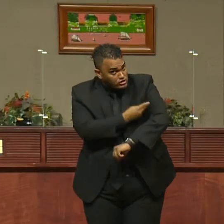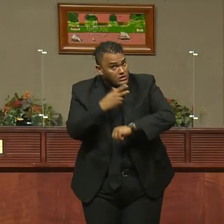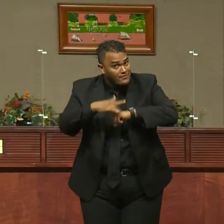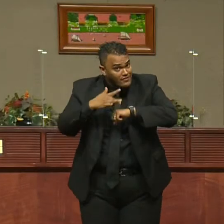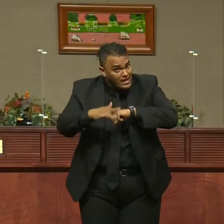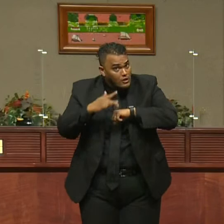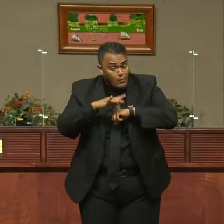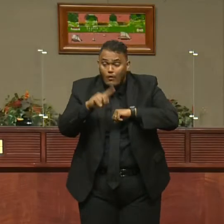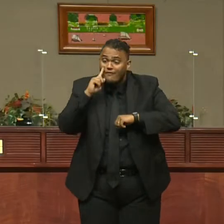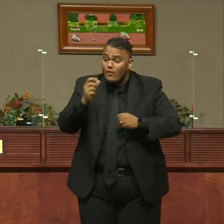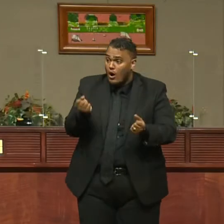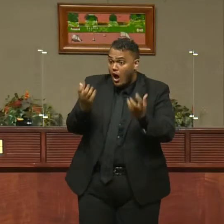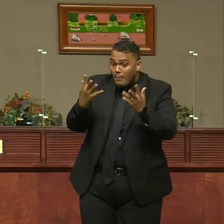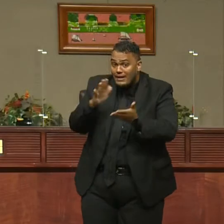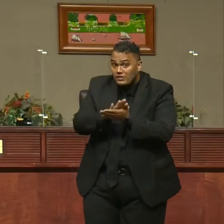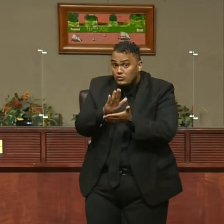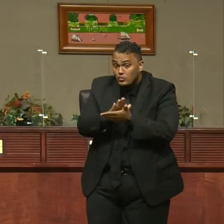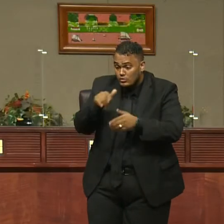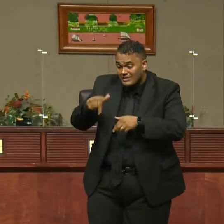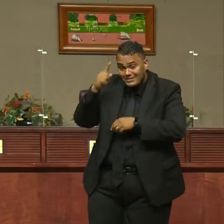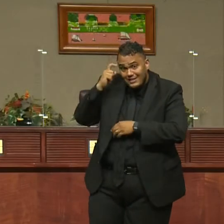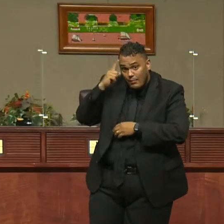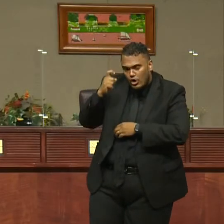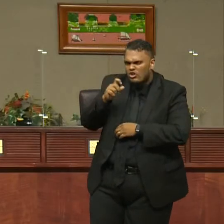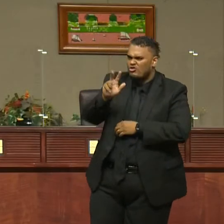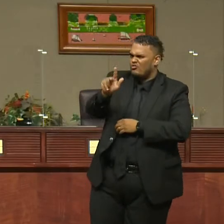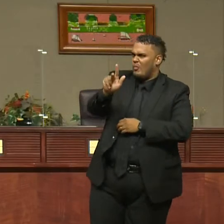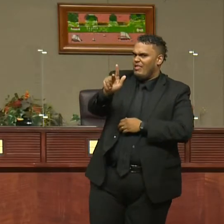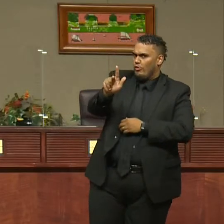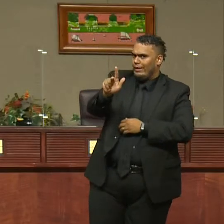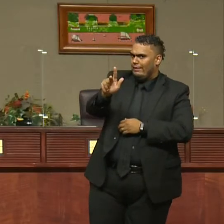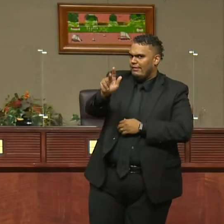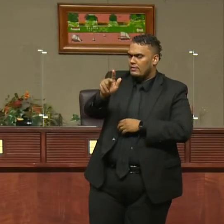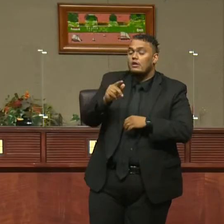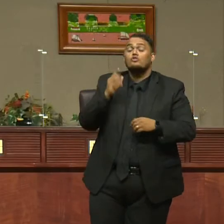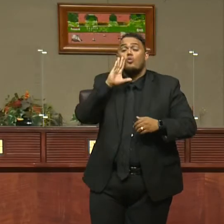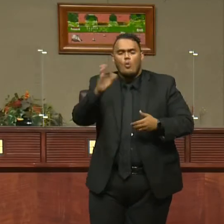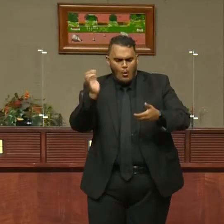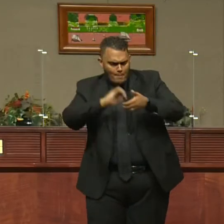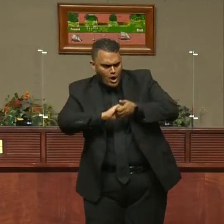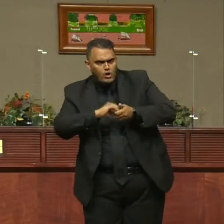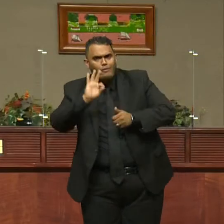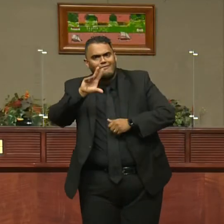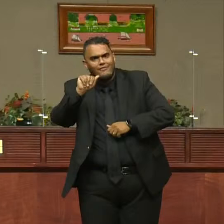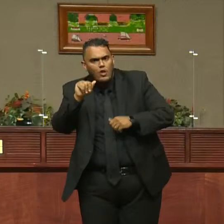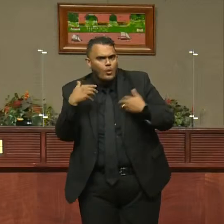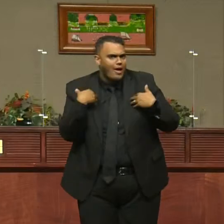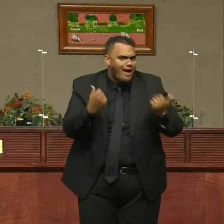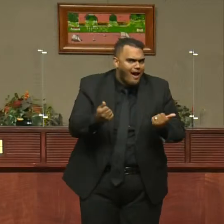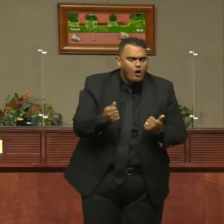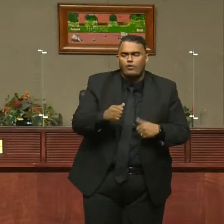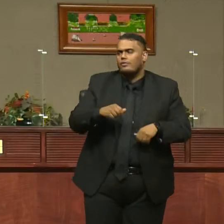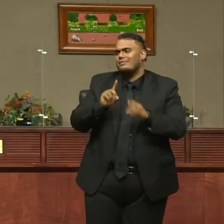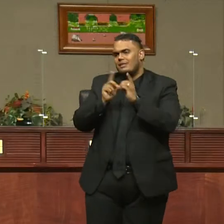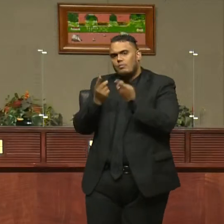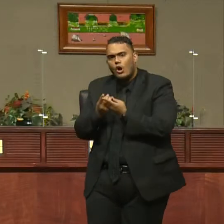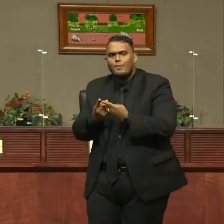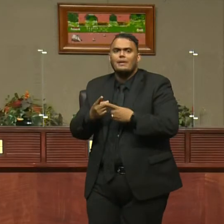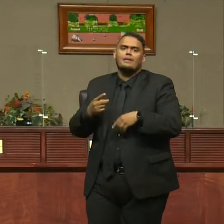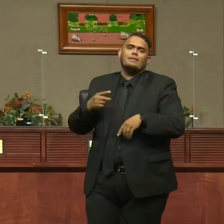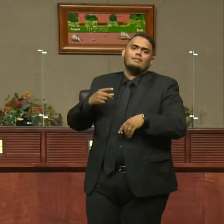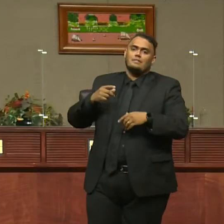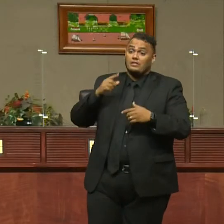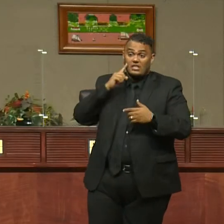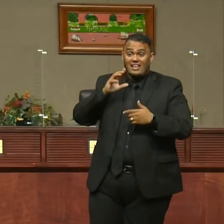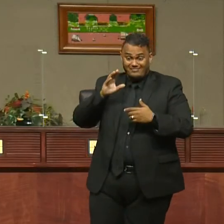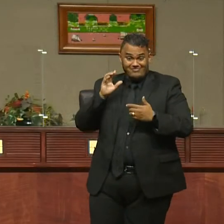schools this summer. So we're going to continue to work with Florida Department of Health and our partners at Health Heroes and others to continue to